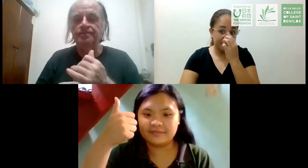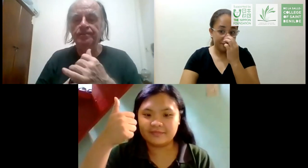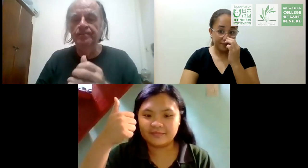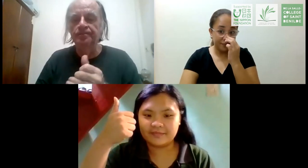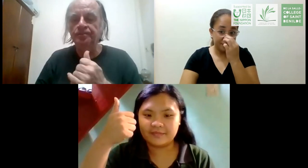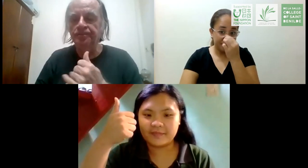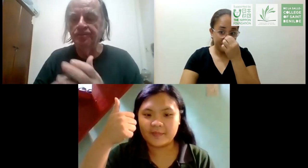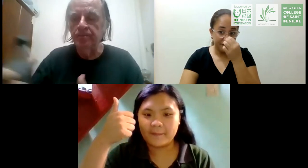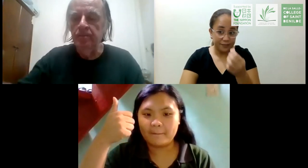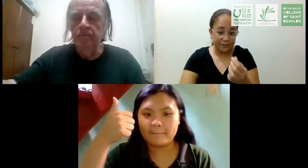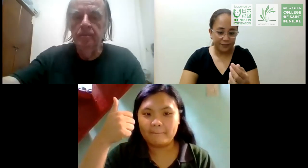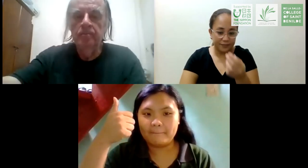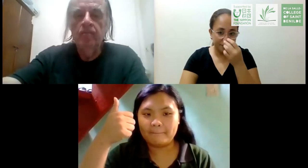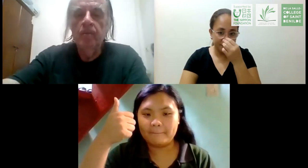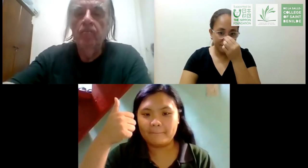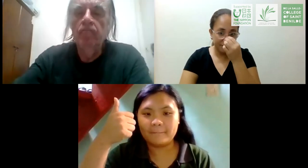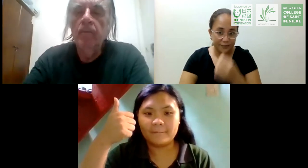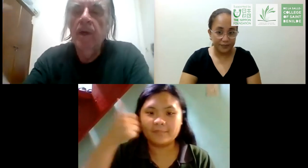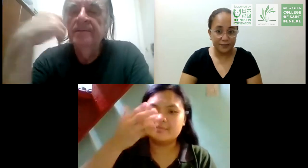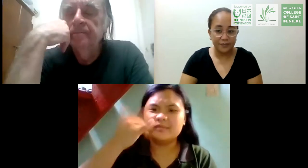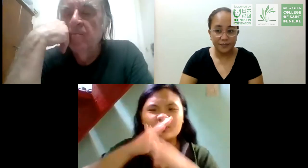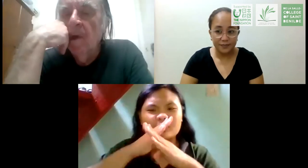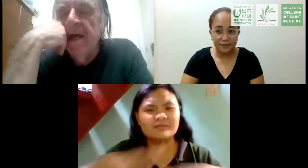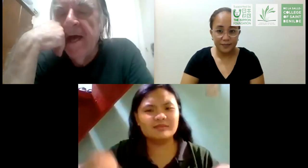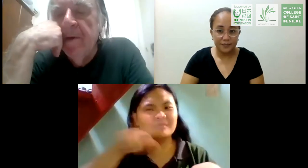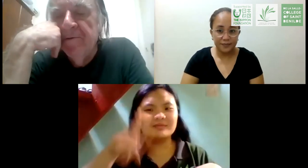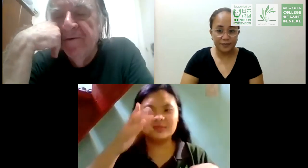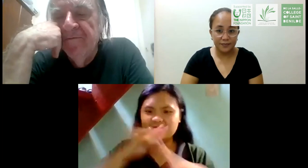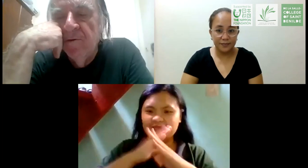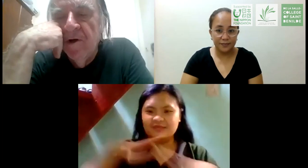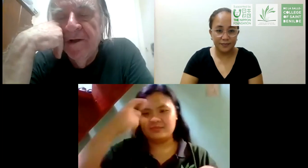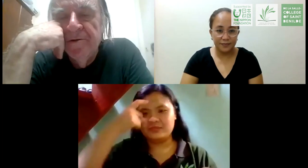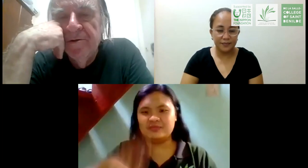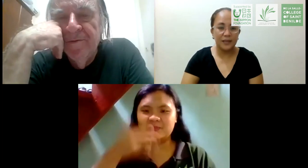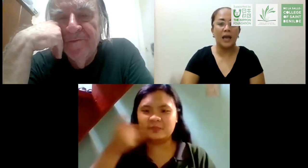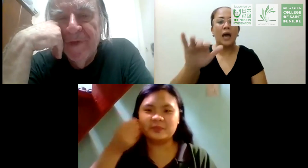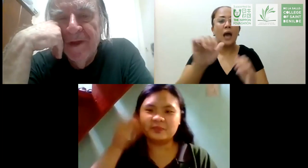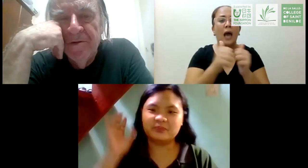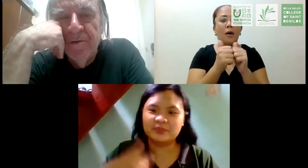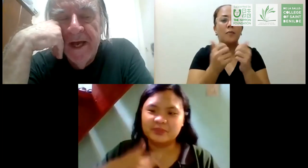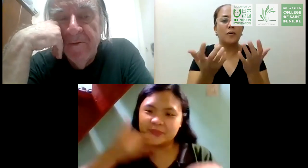Keep saying, I understand, I understand. Okay, how about you vote on